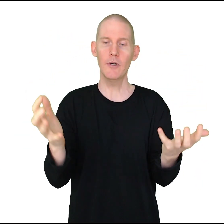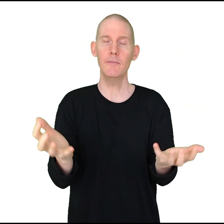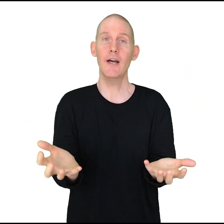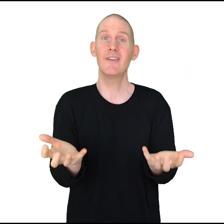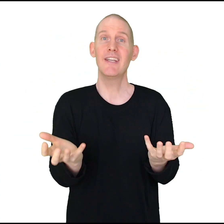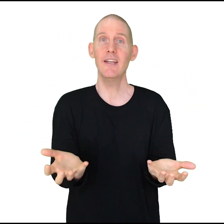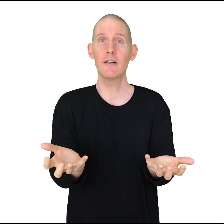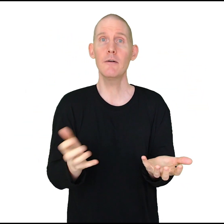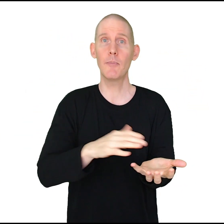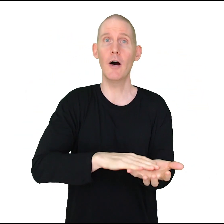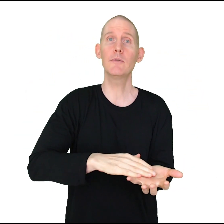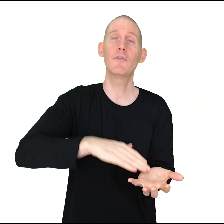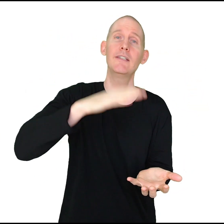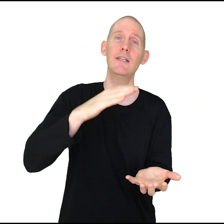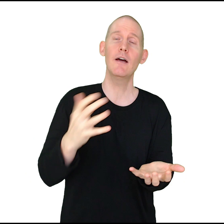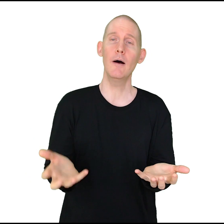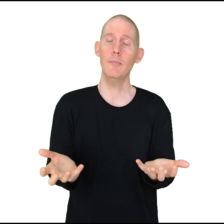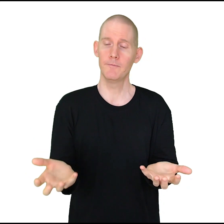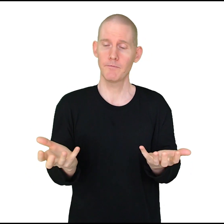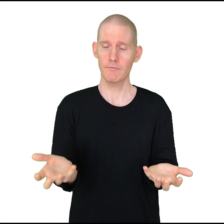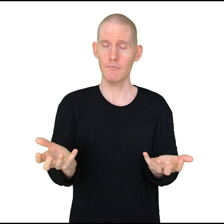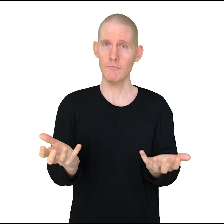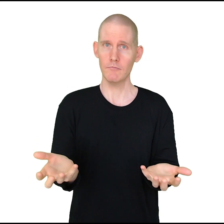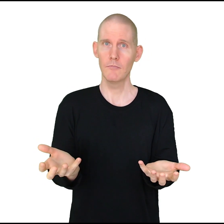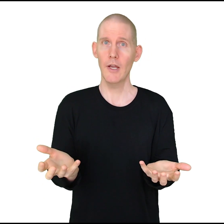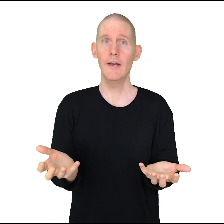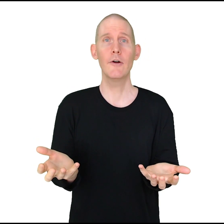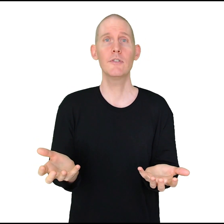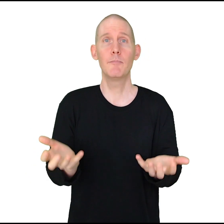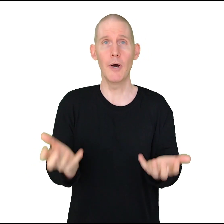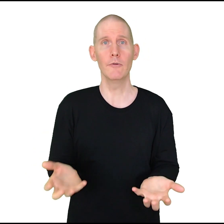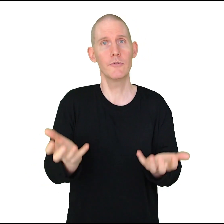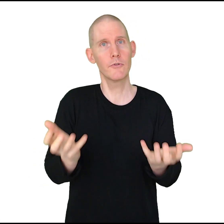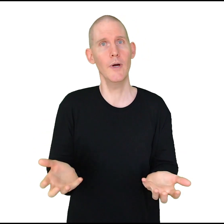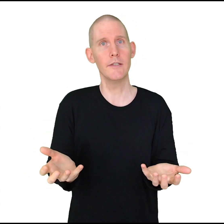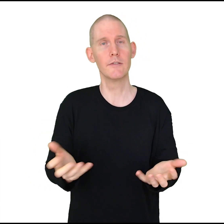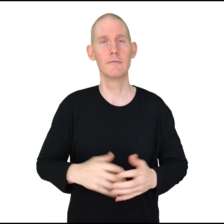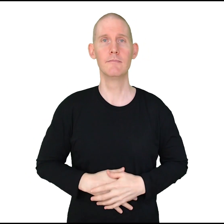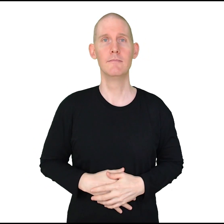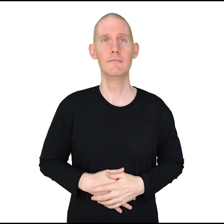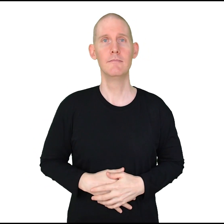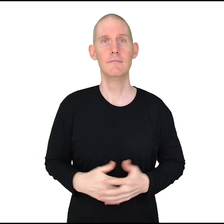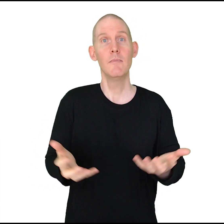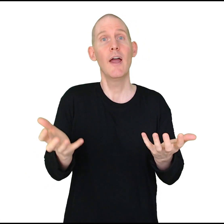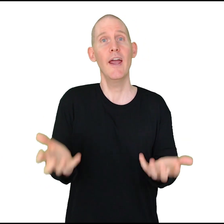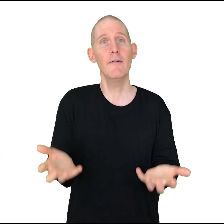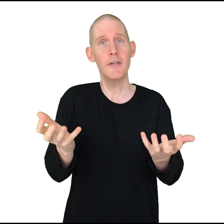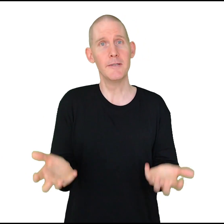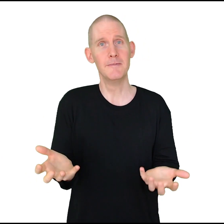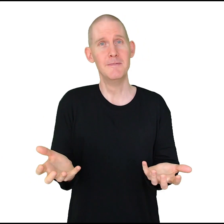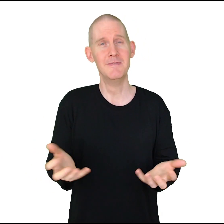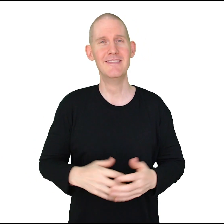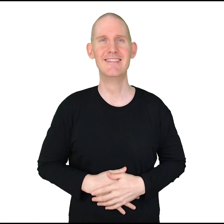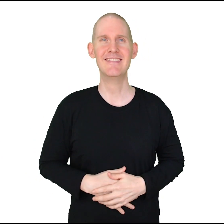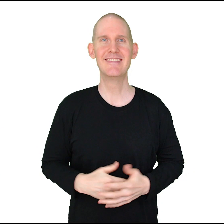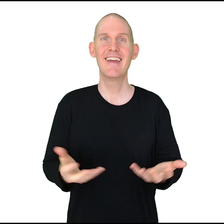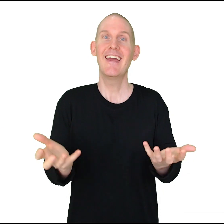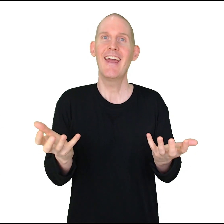down here, palms facing up. And now just bounce twice. Heavy.